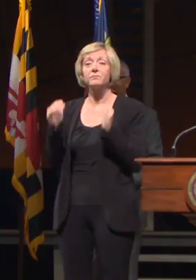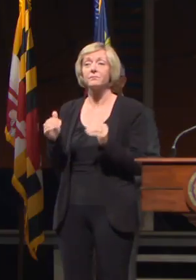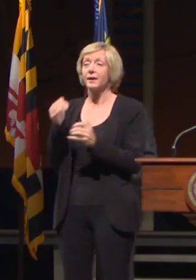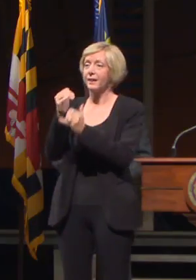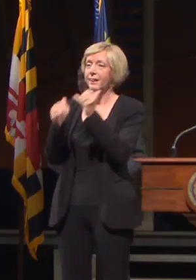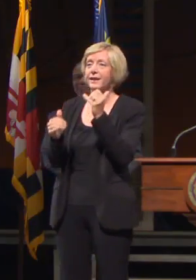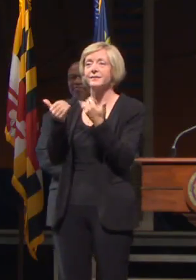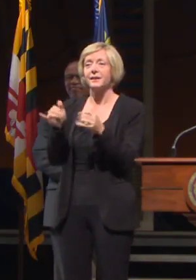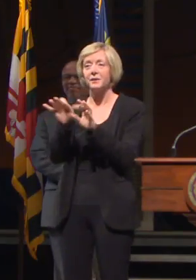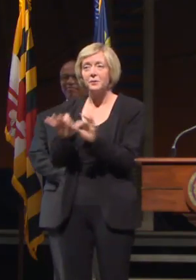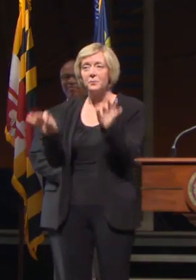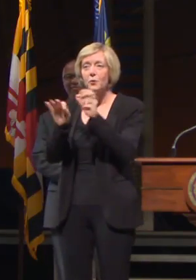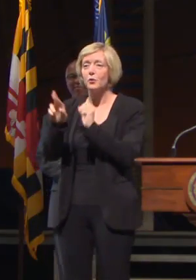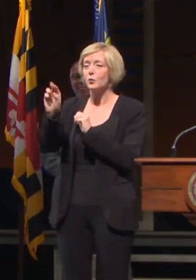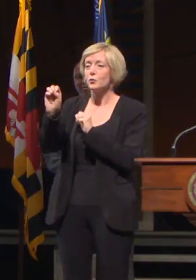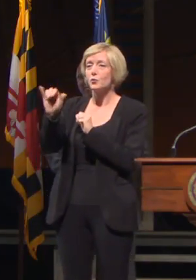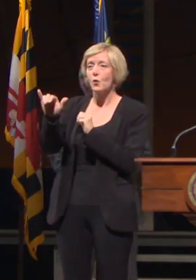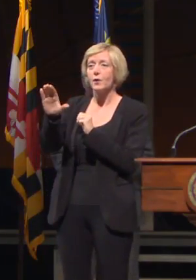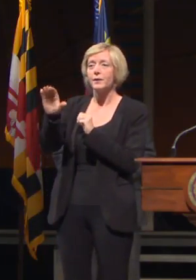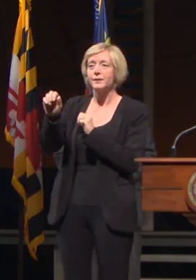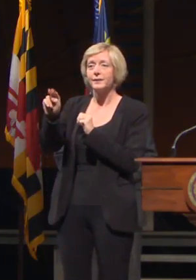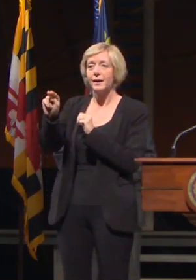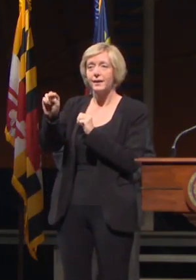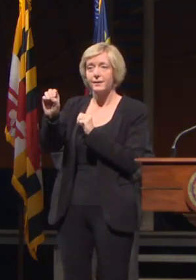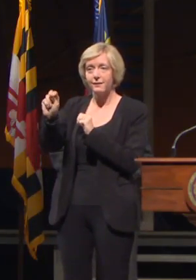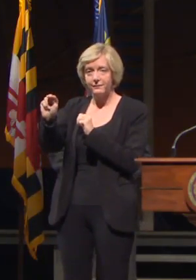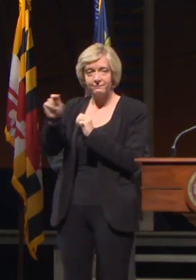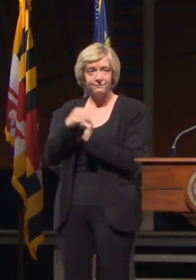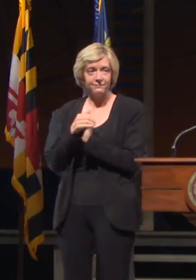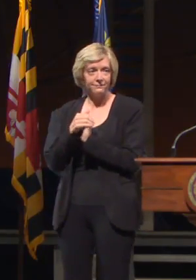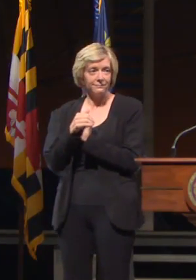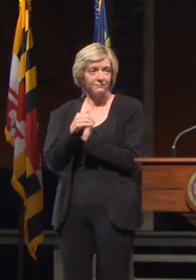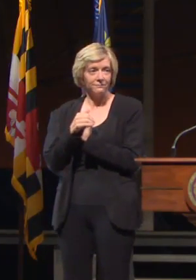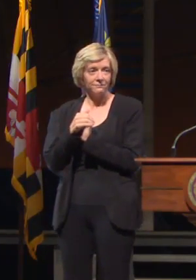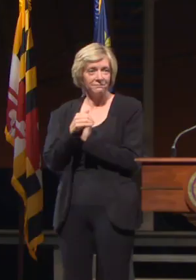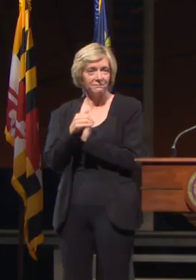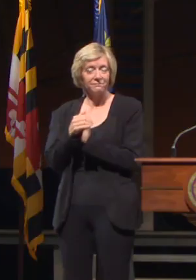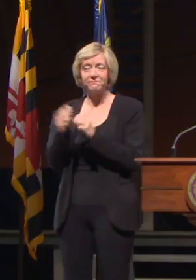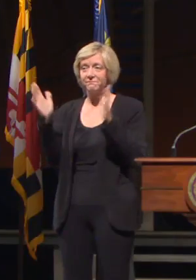Last but not least is Roy Cannon. Roy